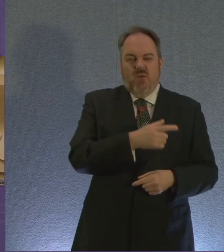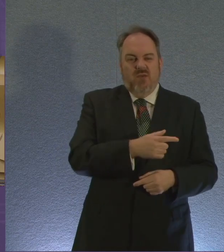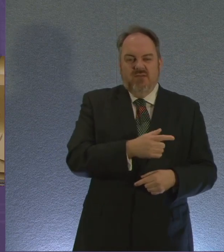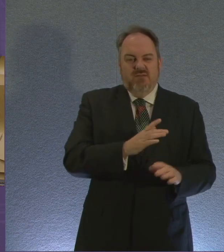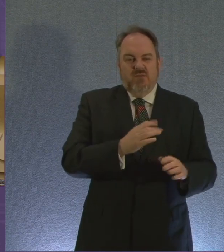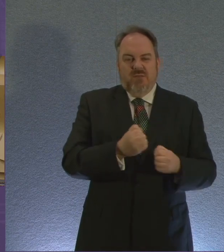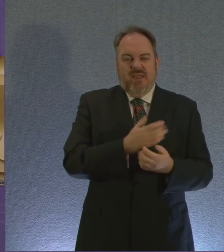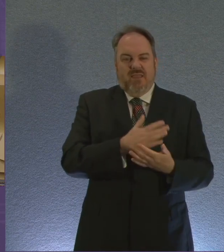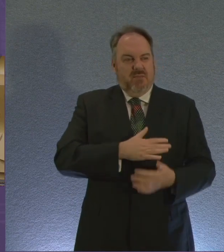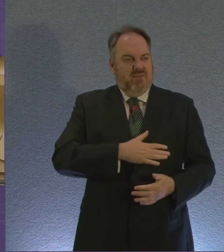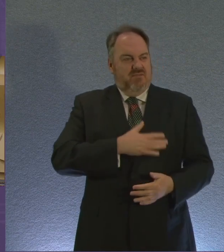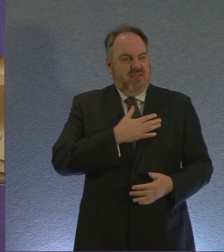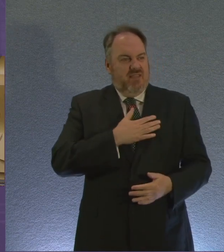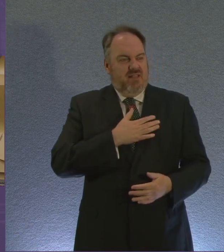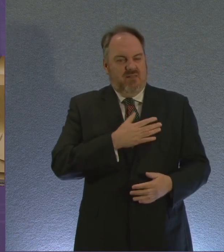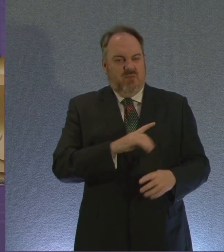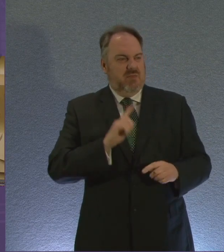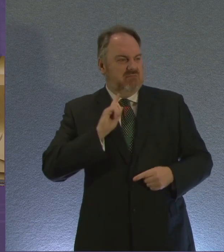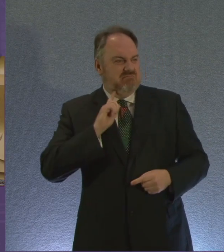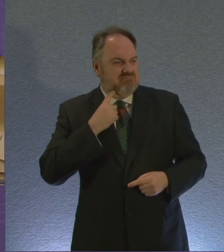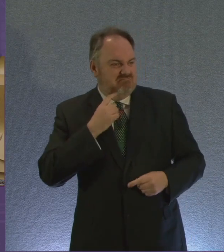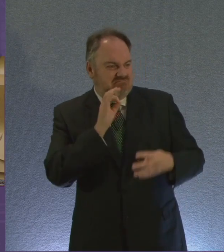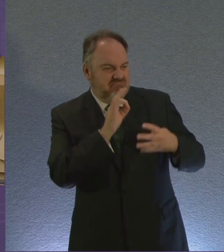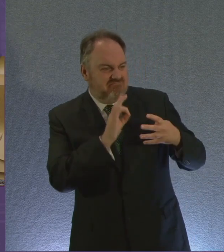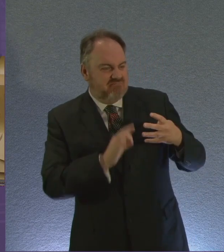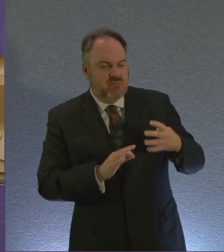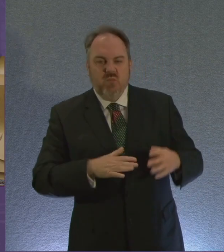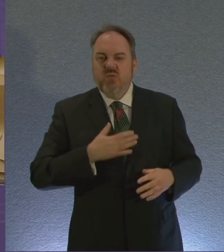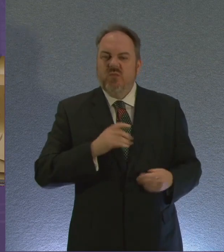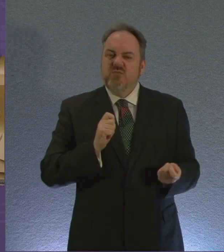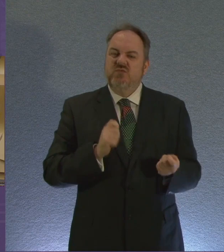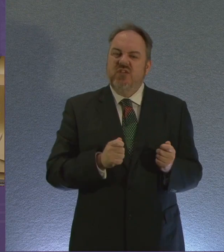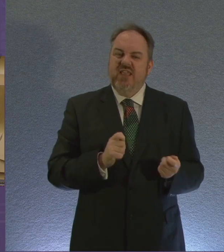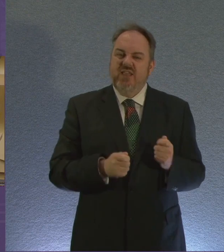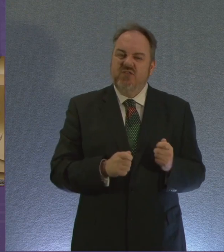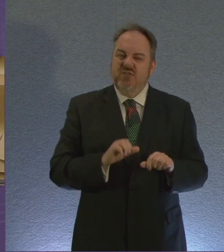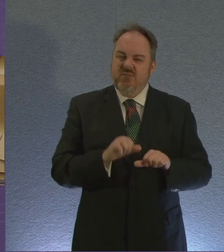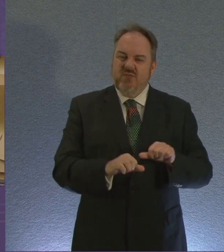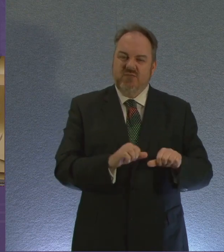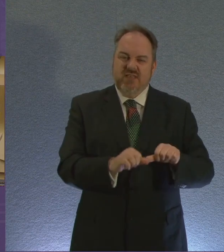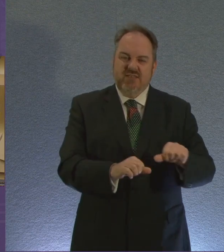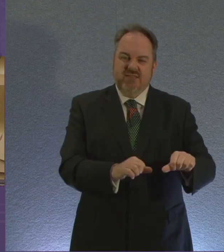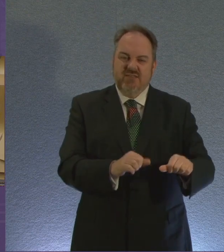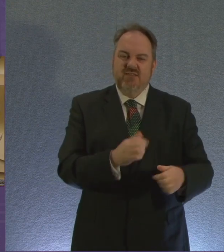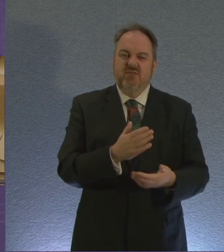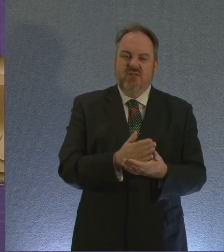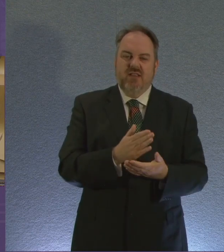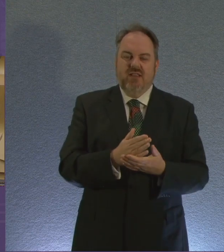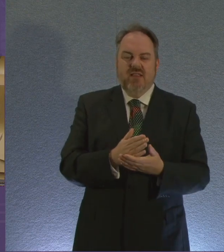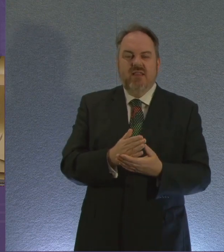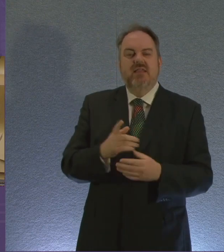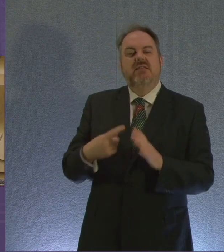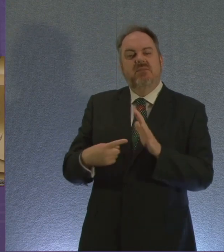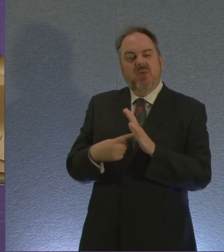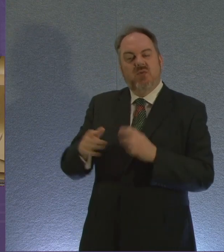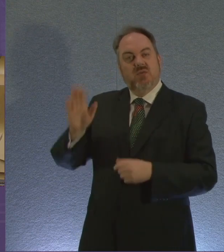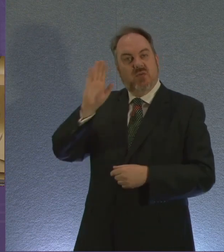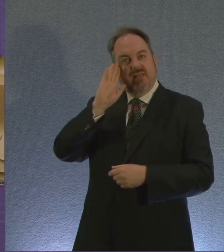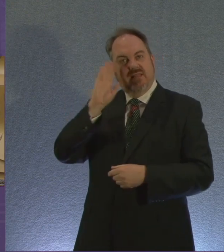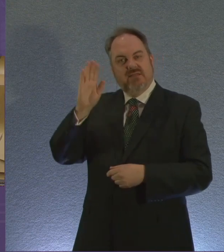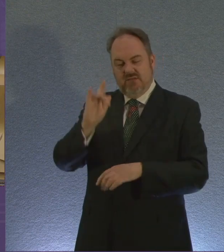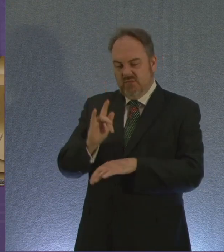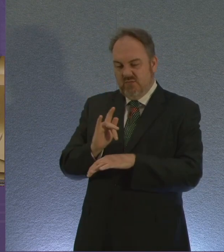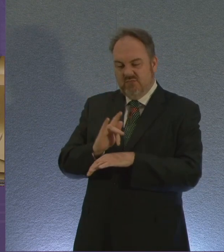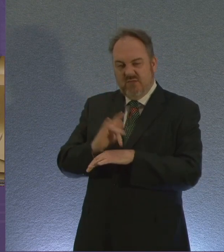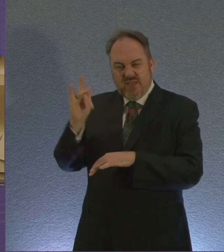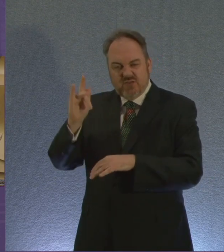any way inhumane. And how we will guarantee that happens is we'll work with those with lived experience and the health and social care professionals